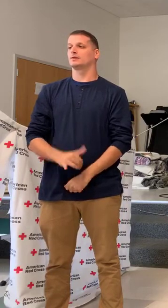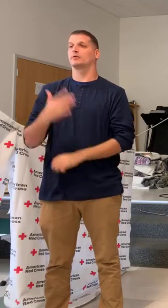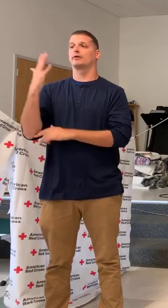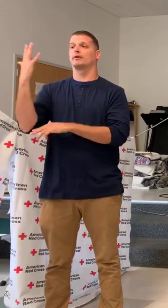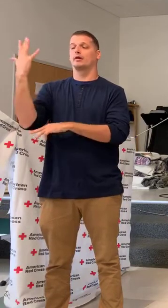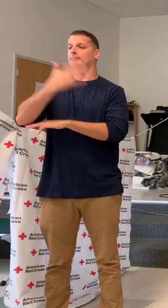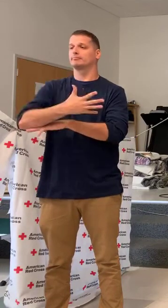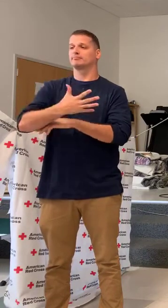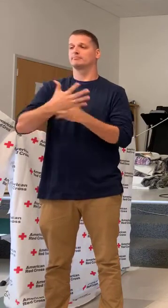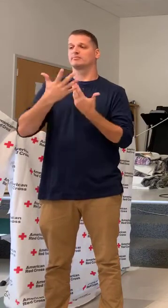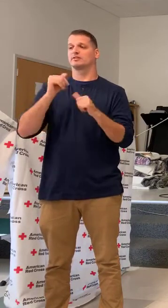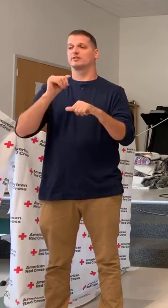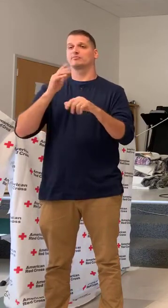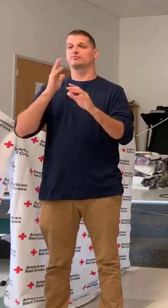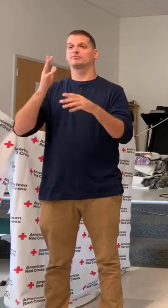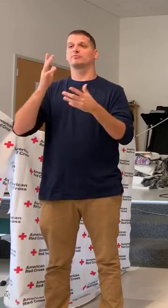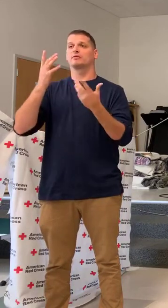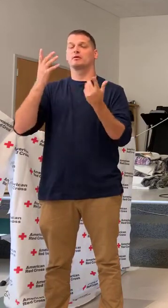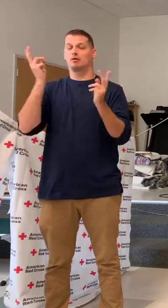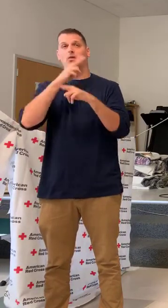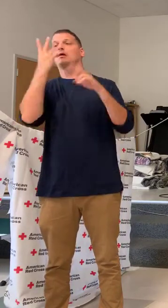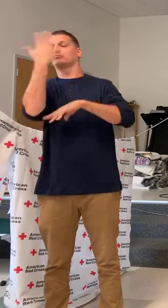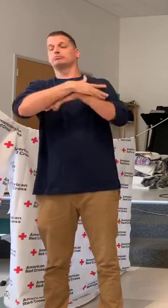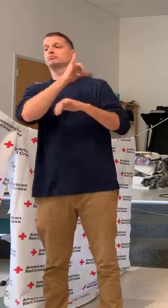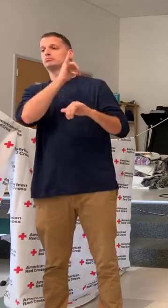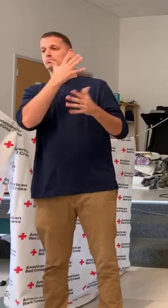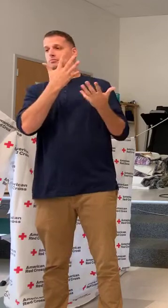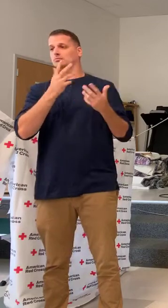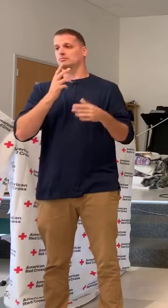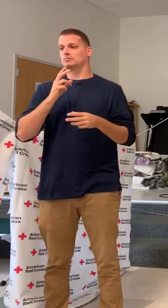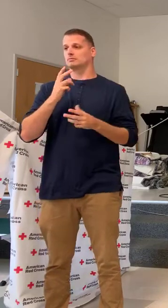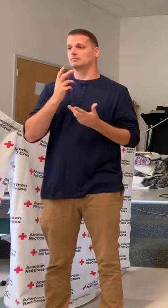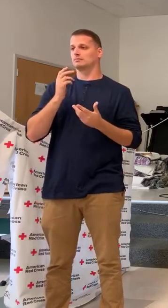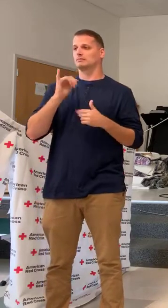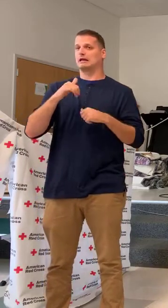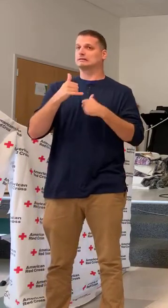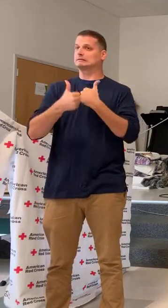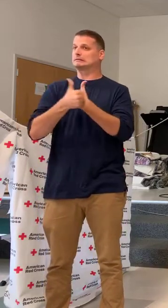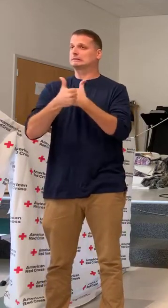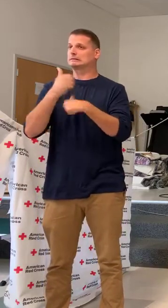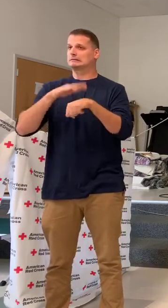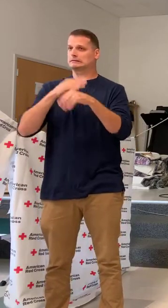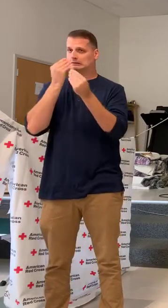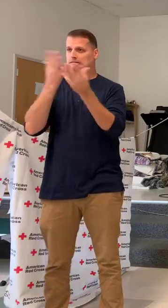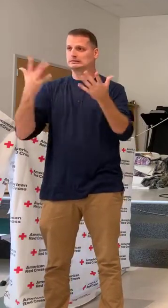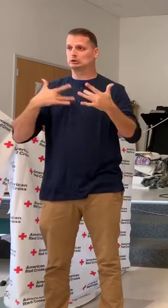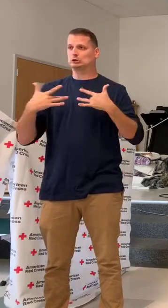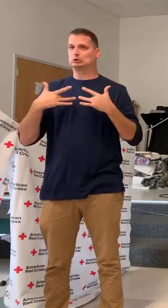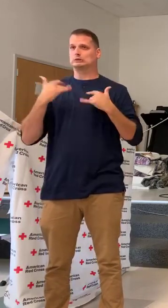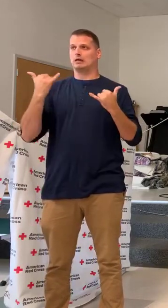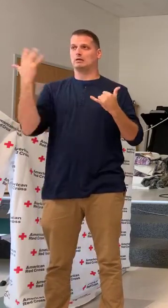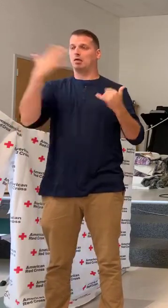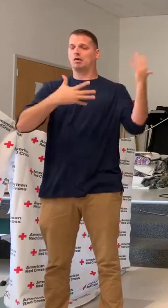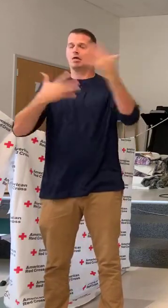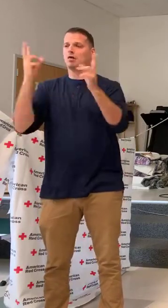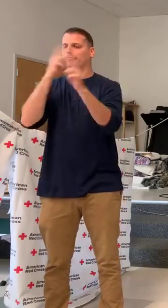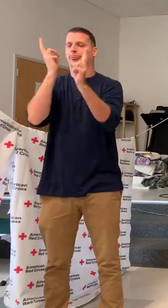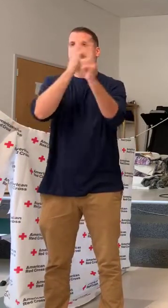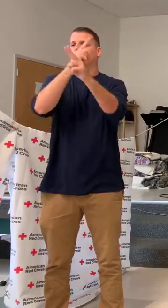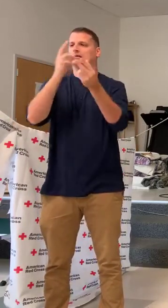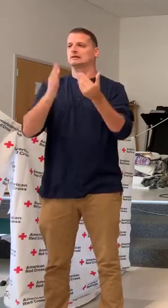any notification. So that's our big hazard that we are really concerned about. Typically, we like